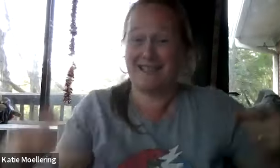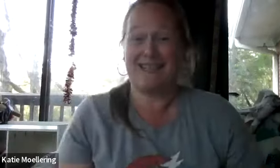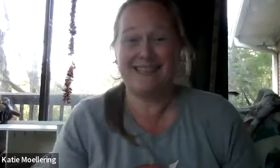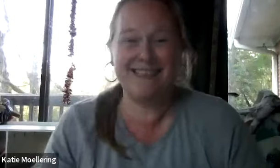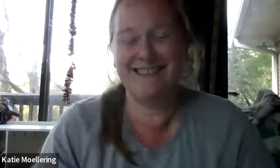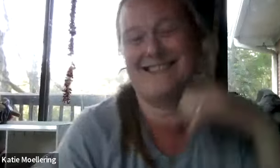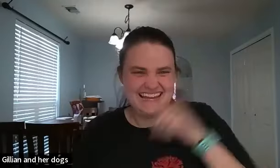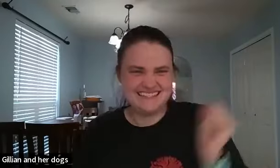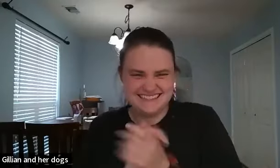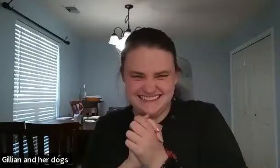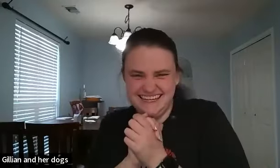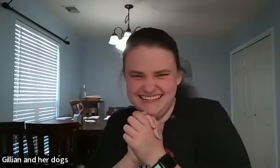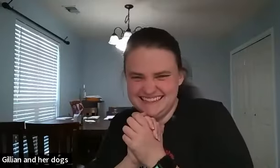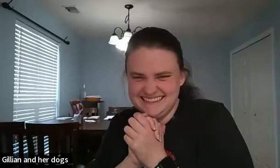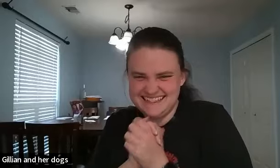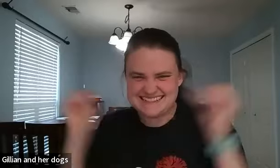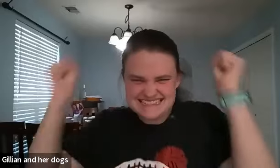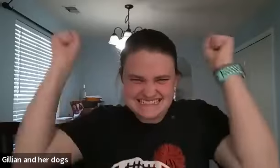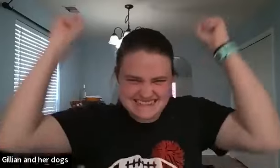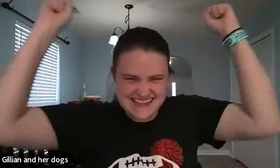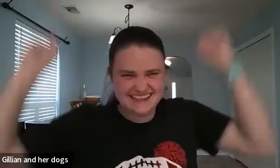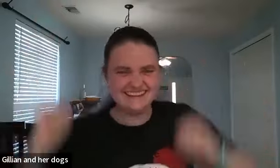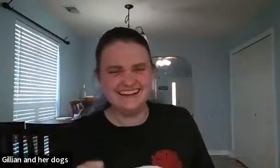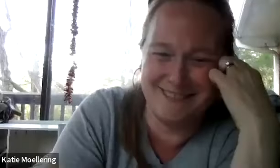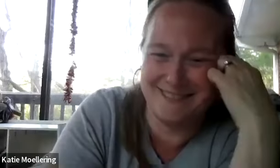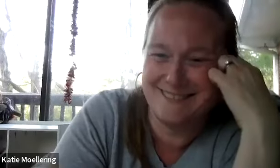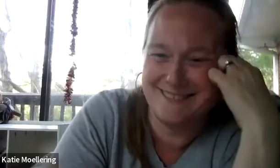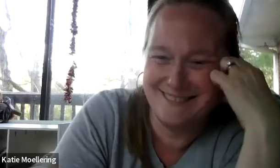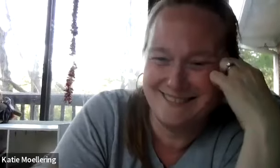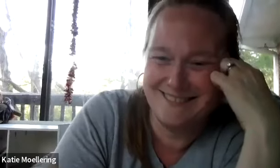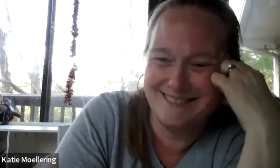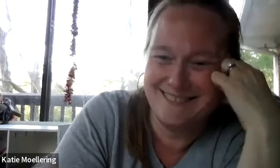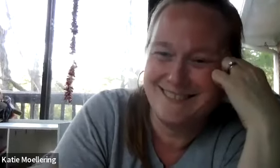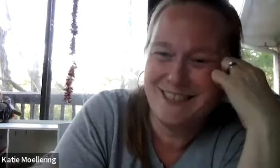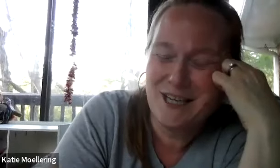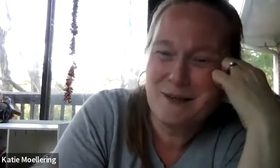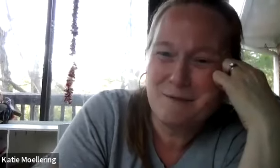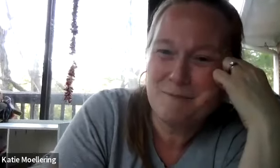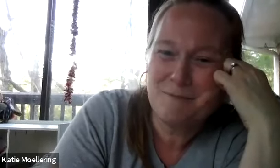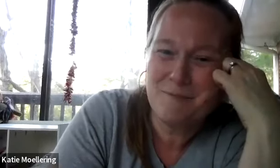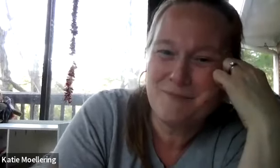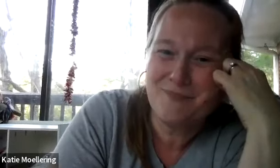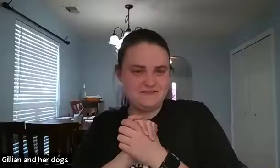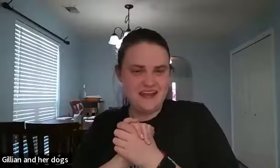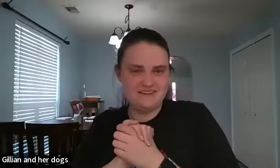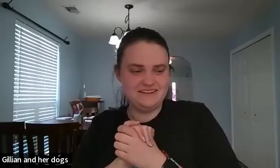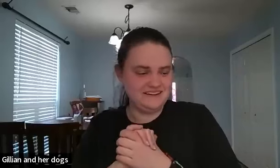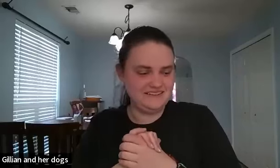pasta. And yes. So I did it. Oh, I love it. But yeah, so it's always fun having our little